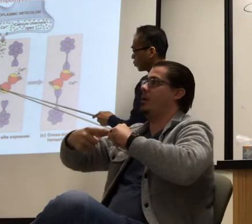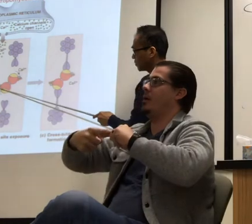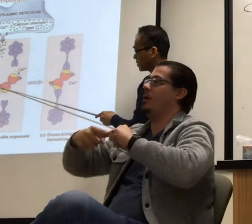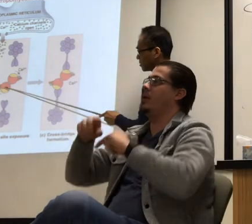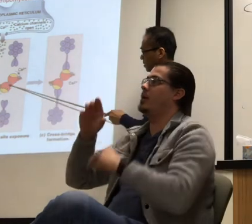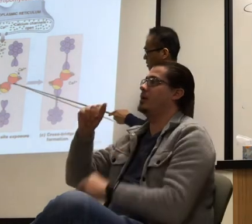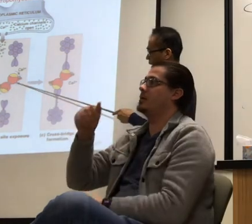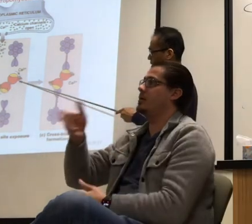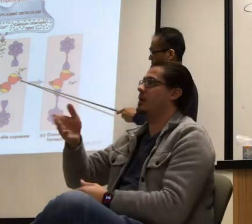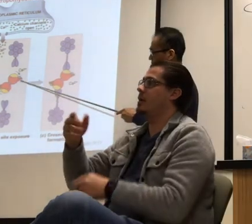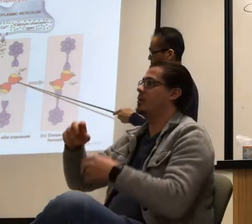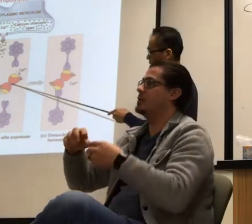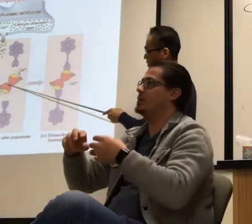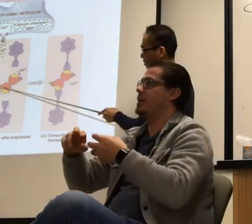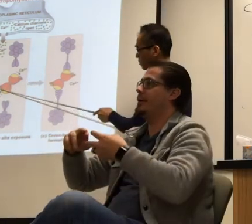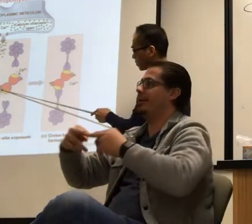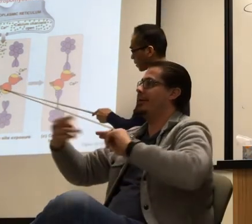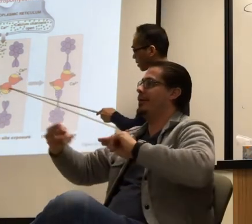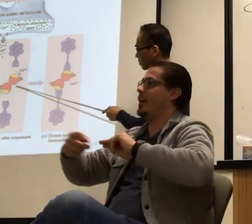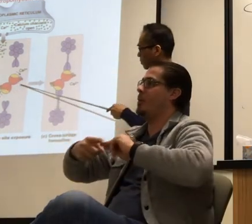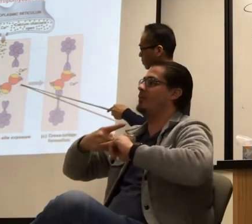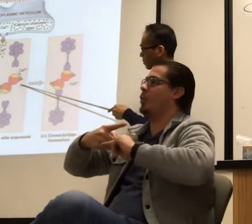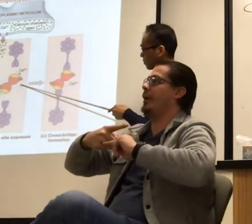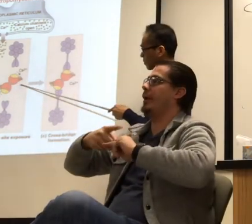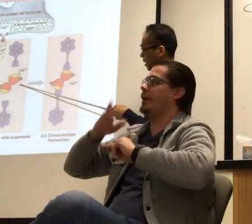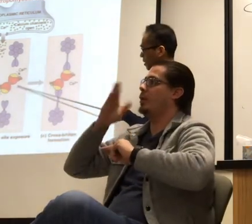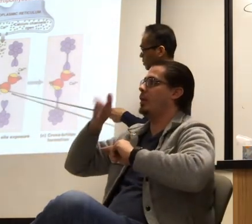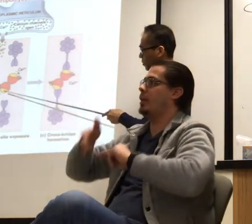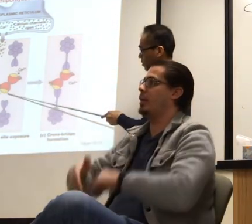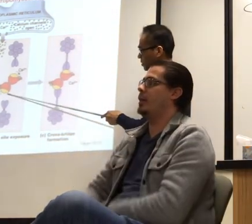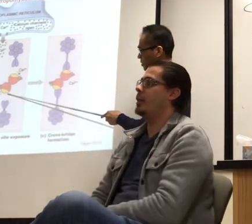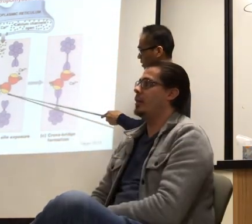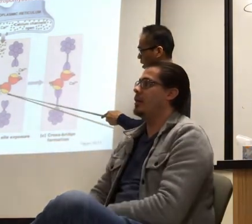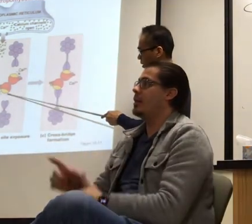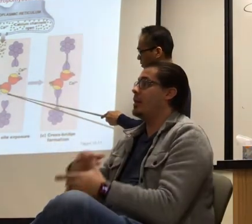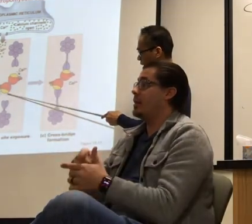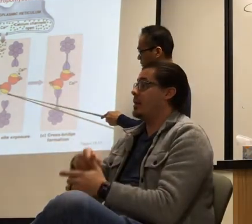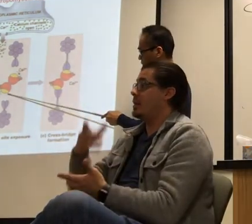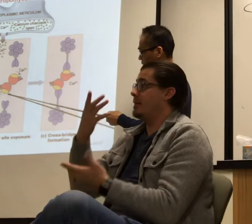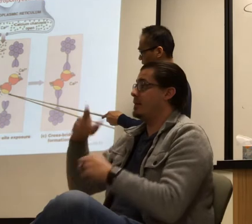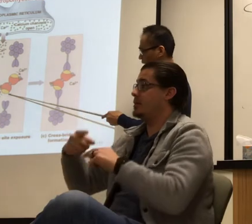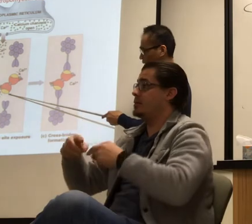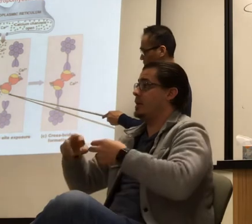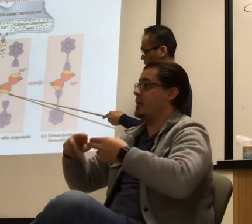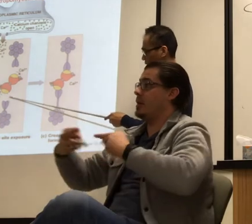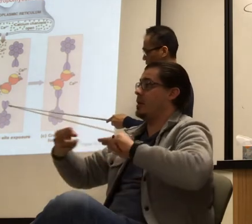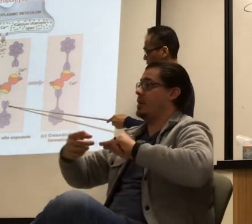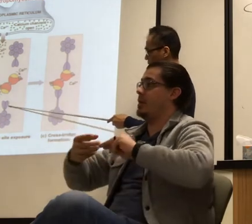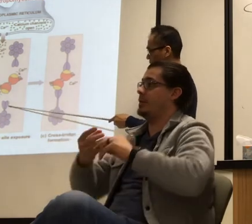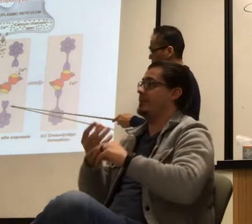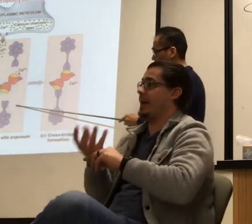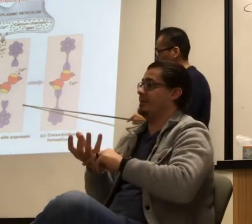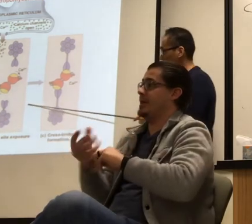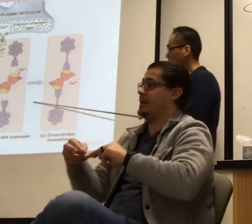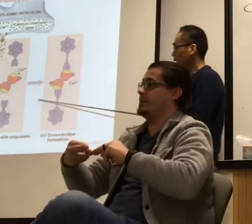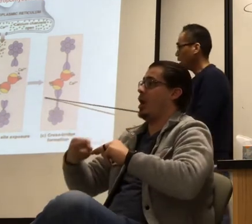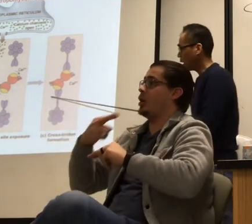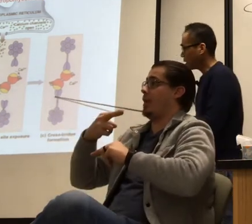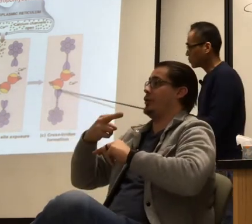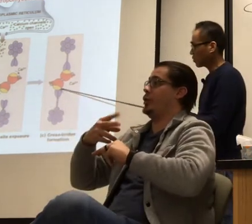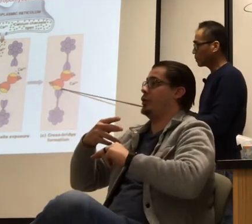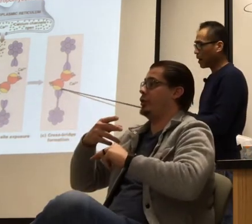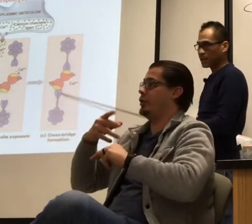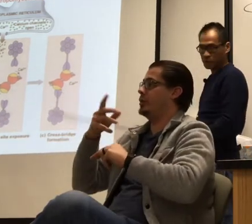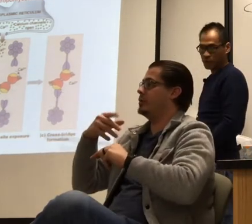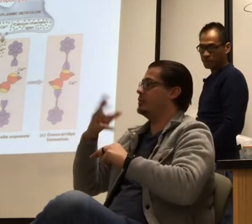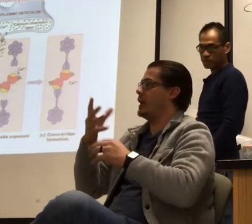it sweeps it to the side. Okay? And as soon as it's uncovered, the active site, the myosin head